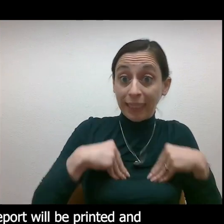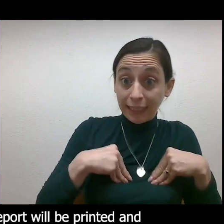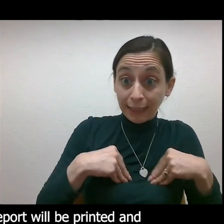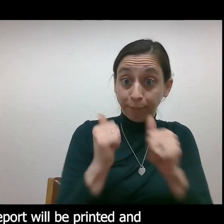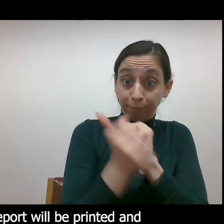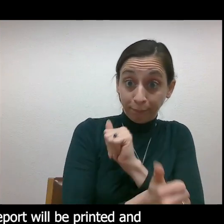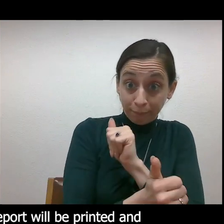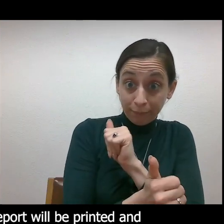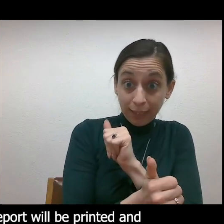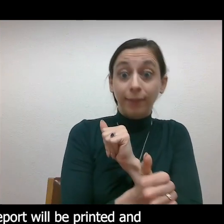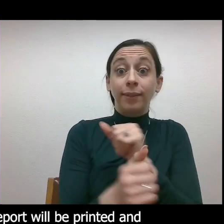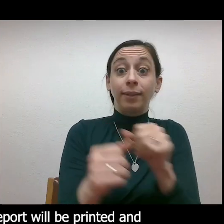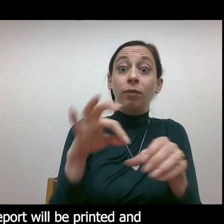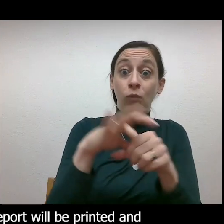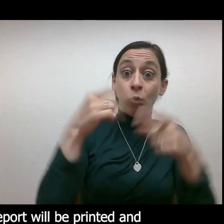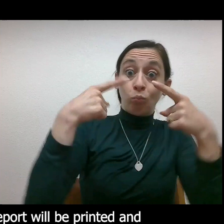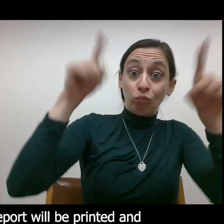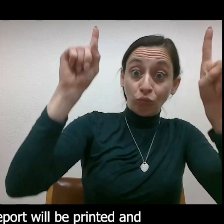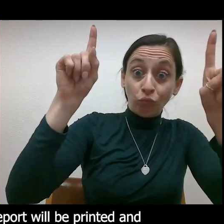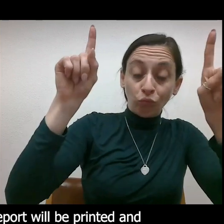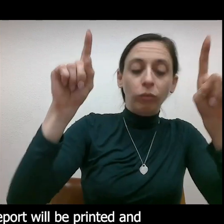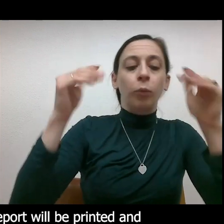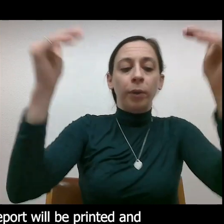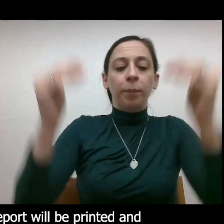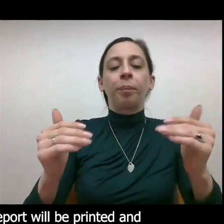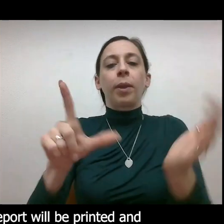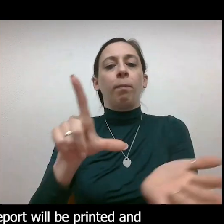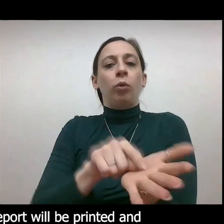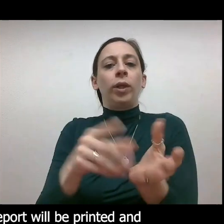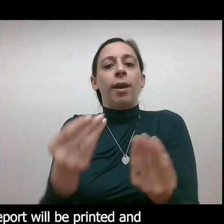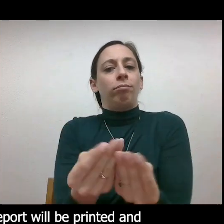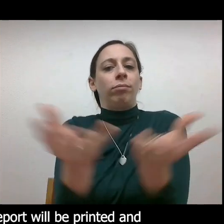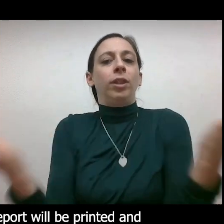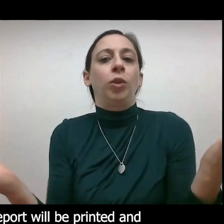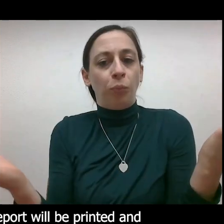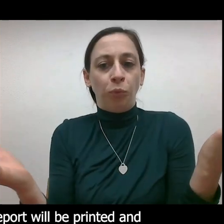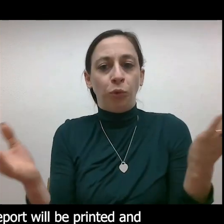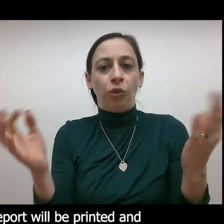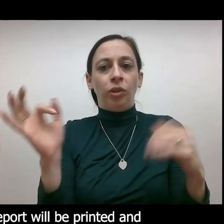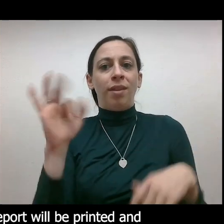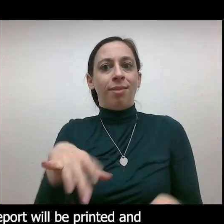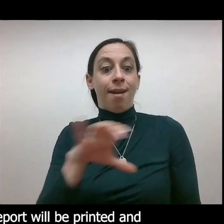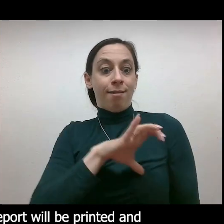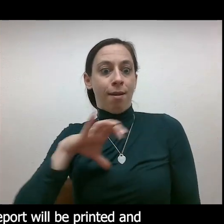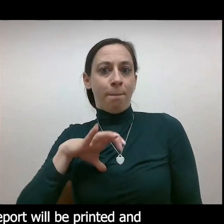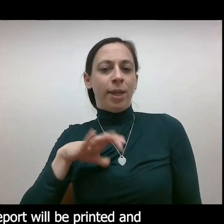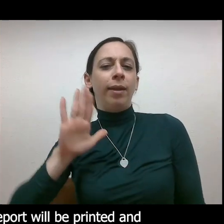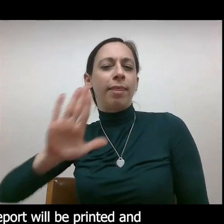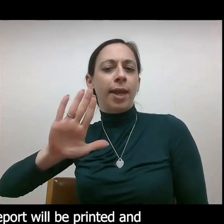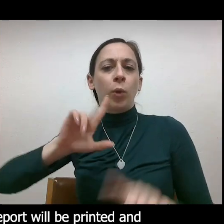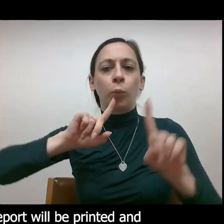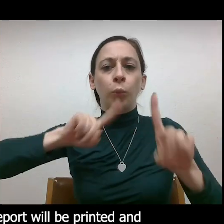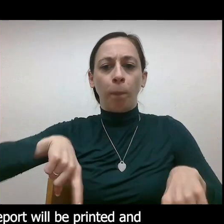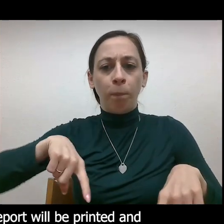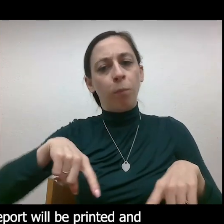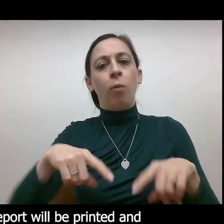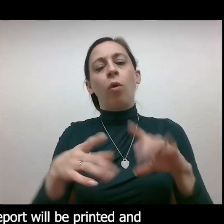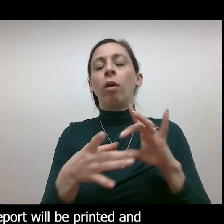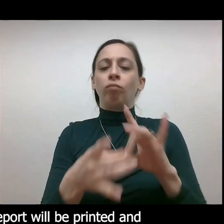If the bill is accepted, the committee report will be printed and distributed. It will be added to the regular order of